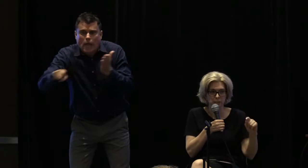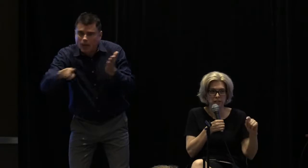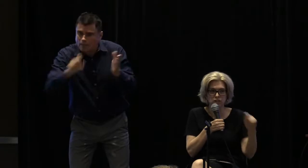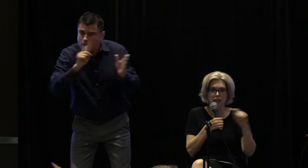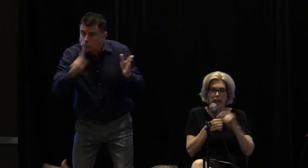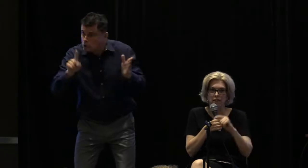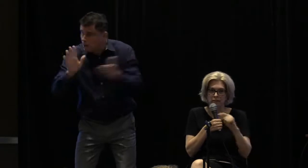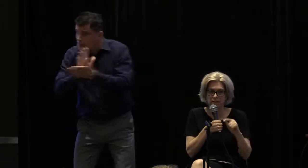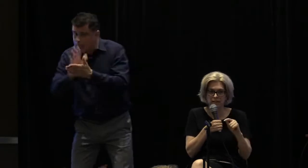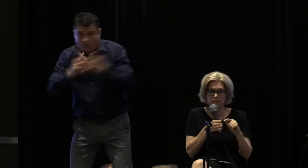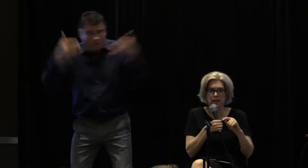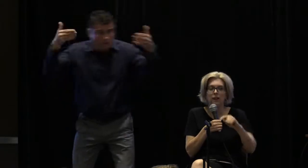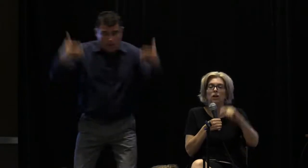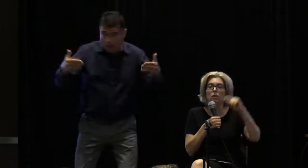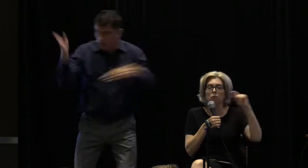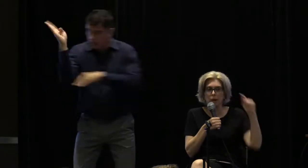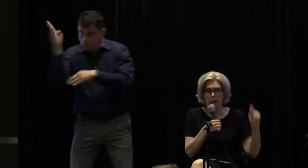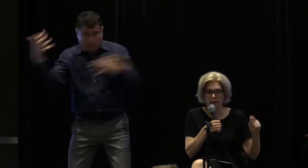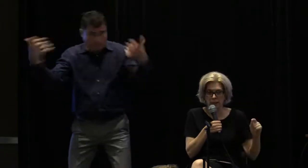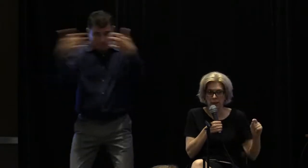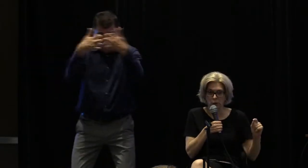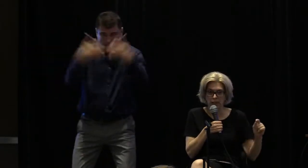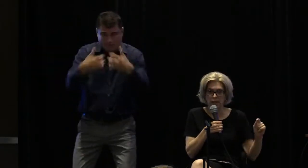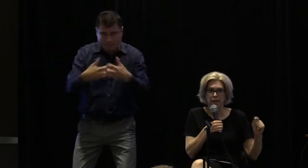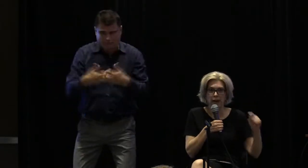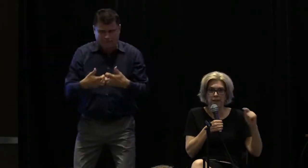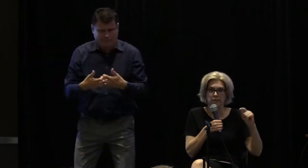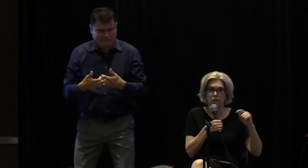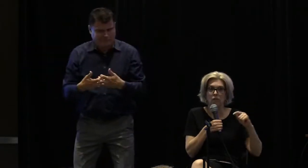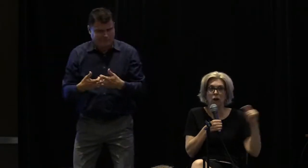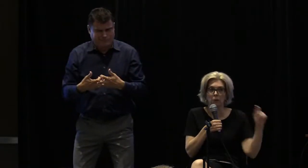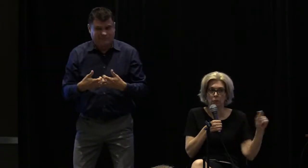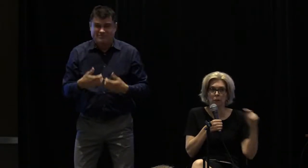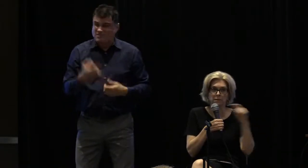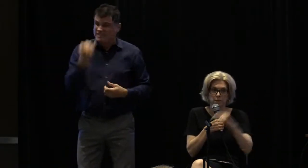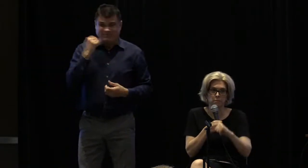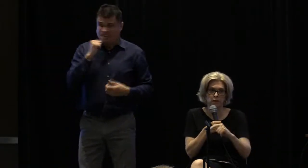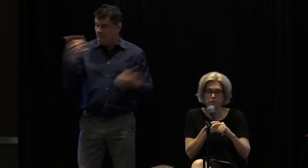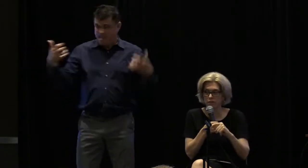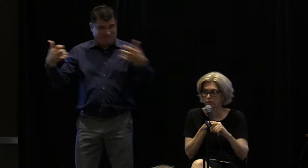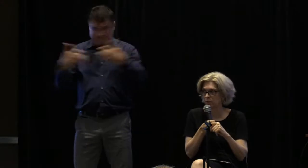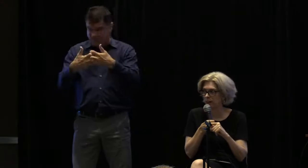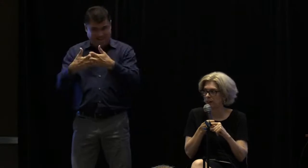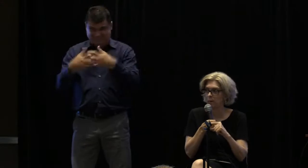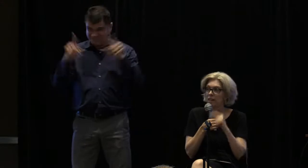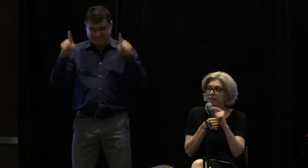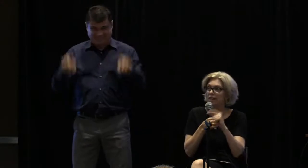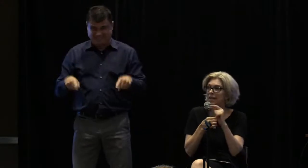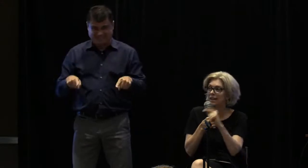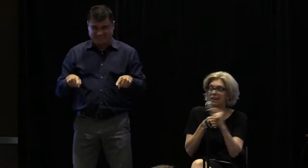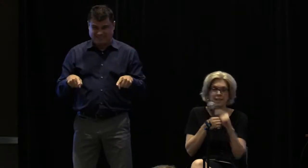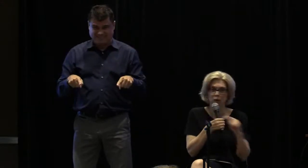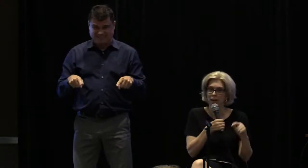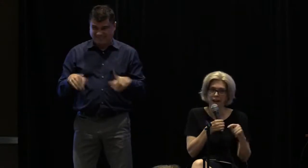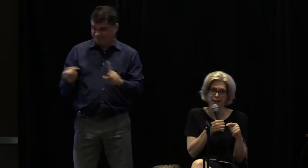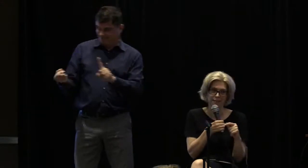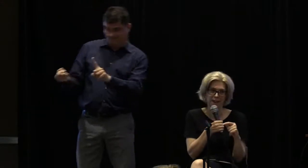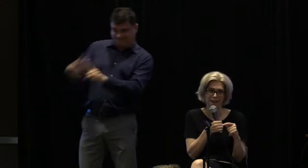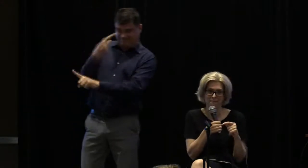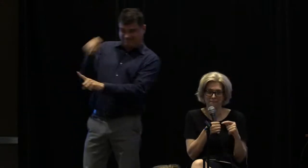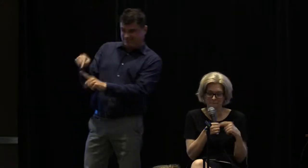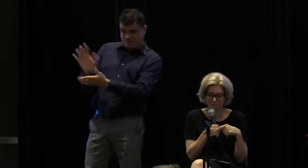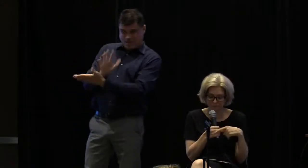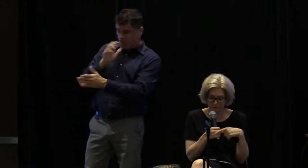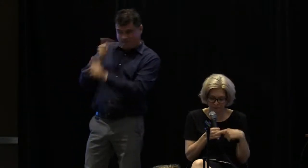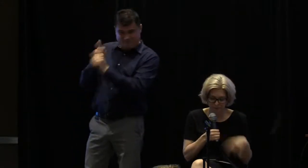matches the speech. And if it doesn't, run away quickly and solve all the problems that the minister just created. But I think that Nick didn't create any